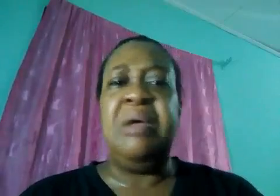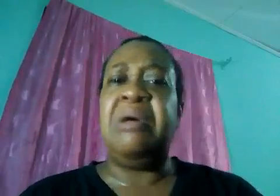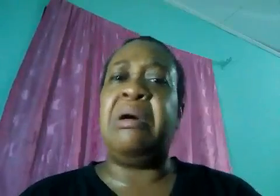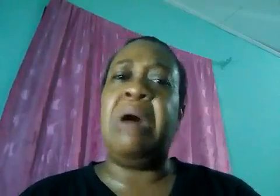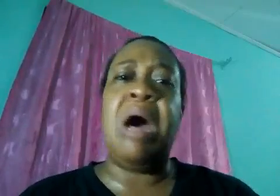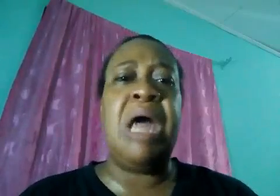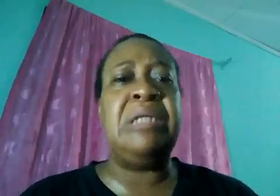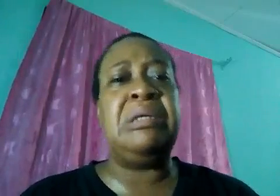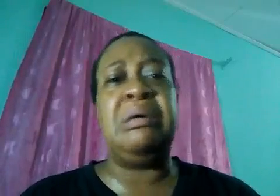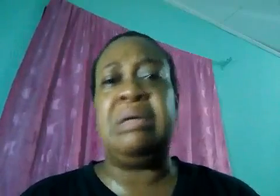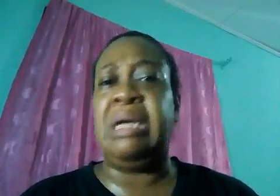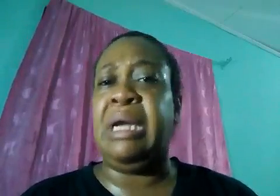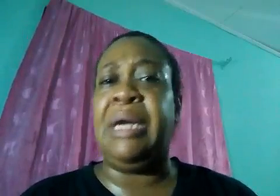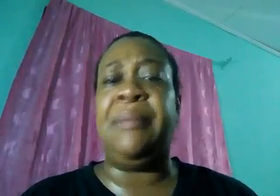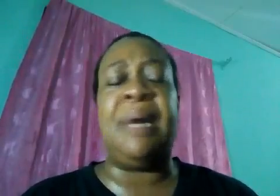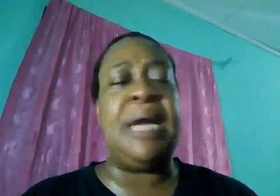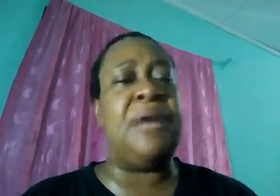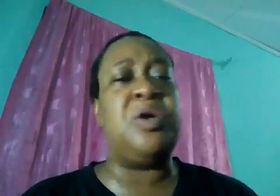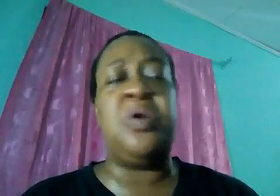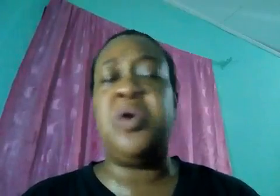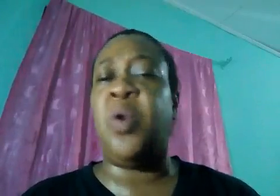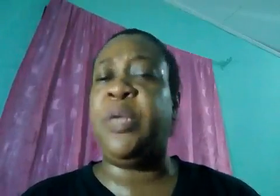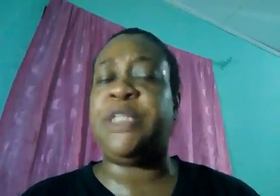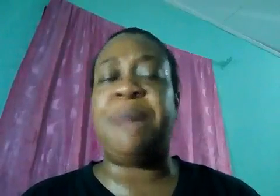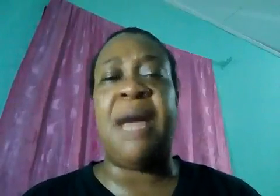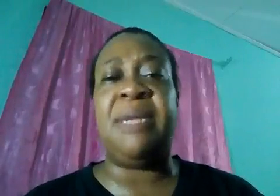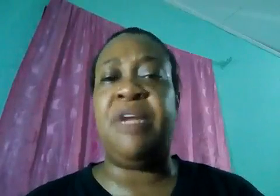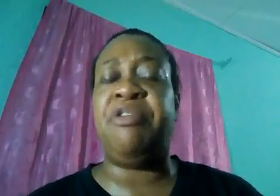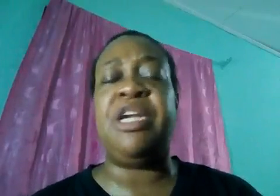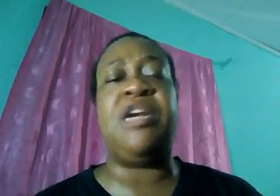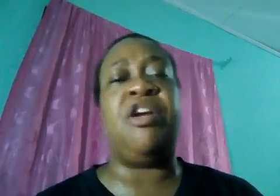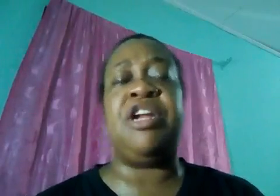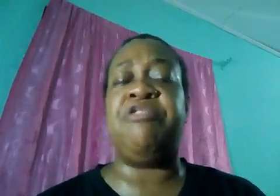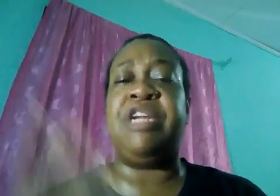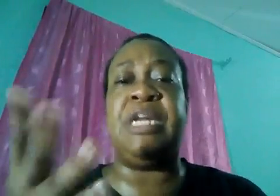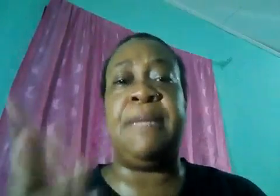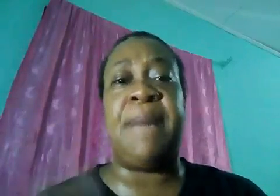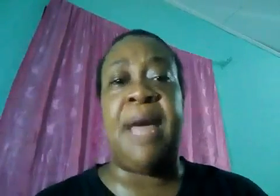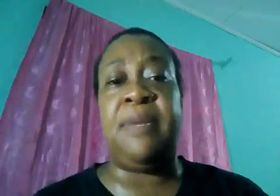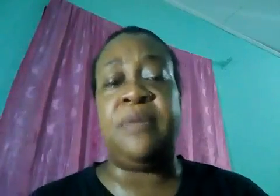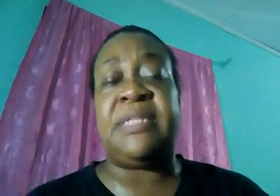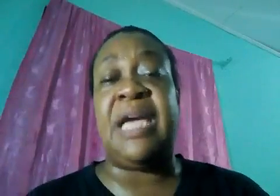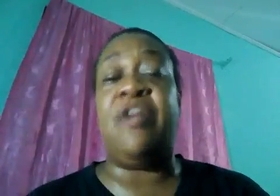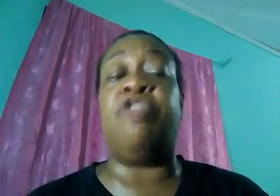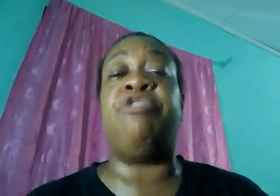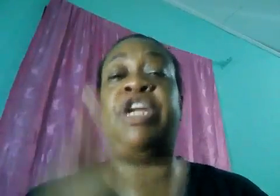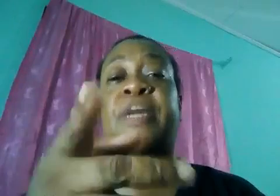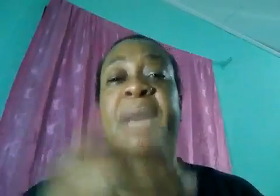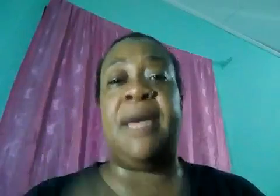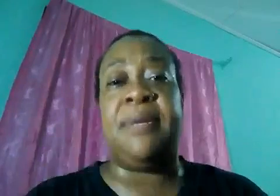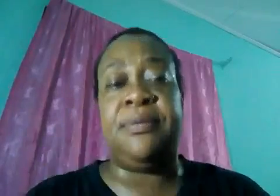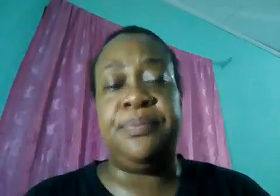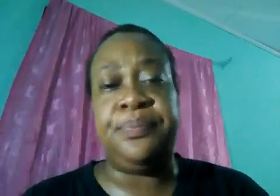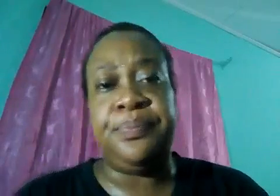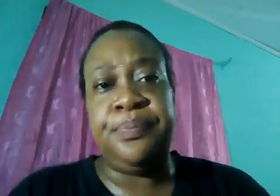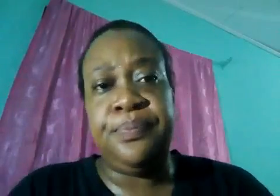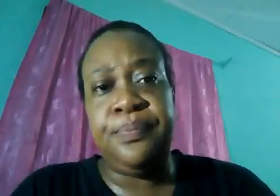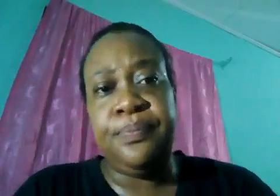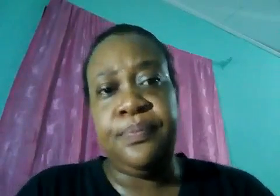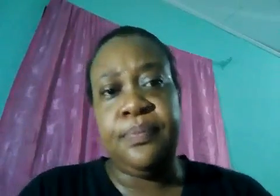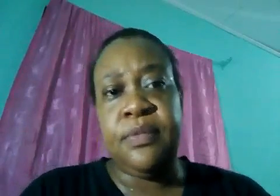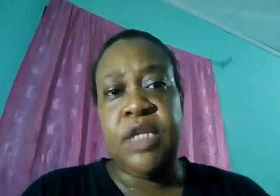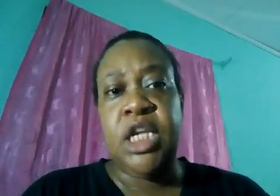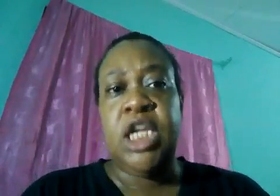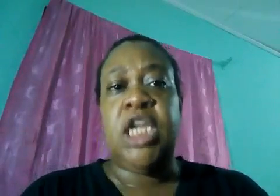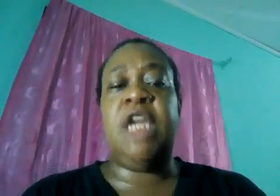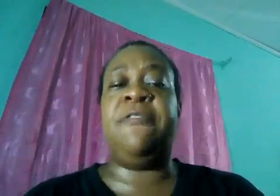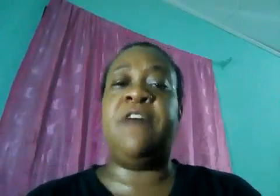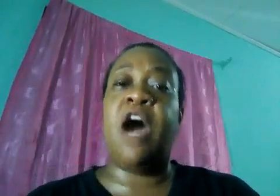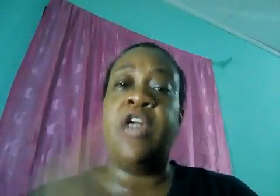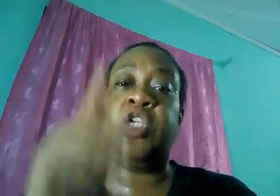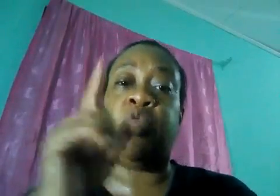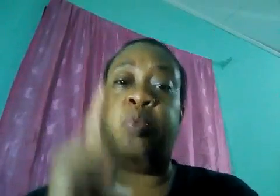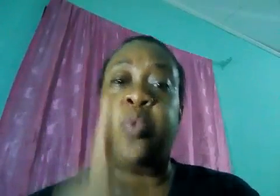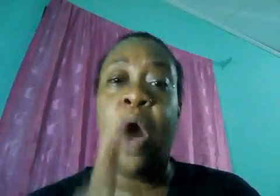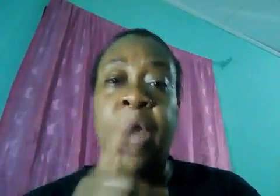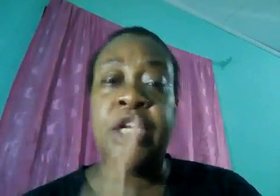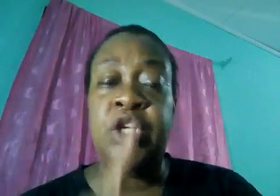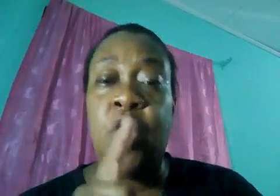God don't kill anybody. I don't know which Bible they're reading, or they're reading the Bible upside down. Read your Bible. If God is warning you how many